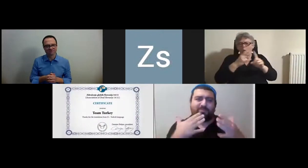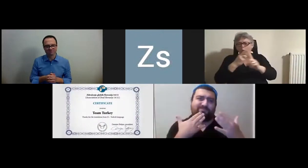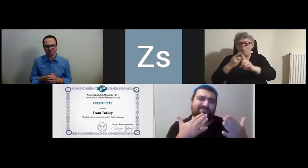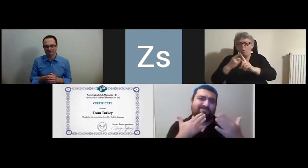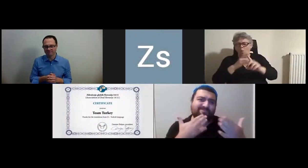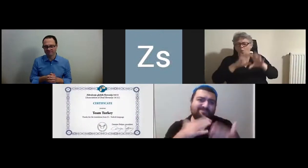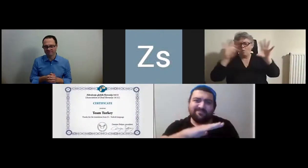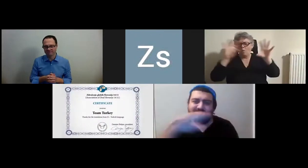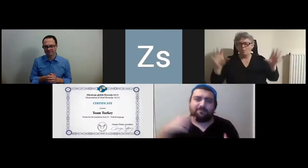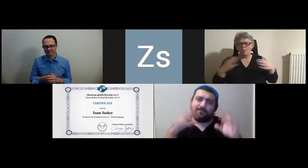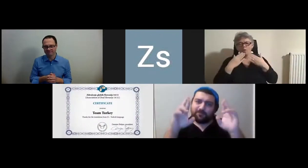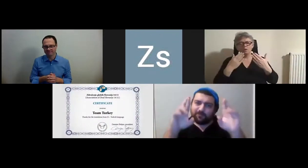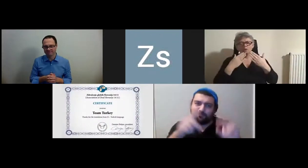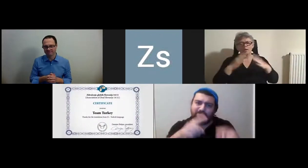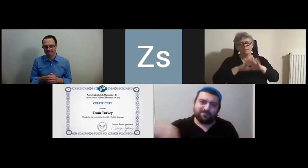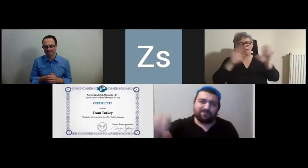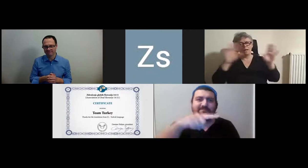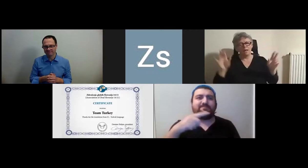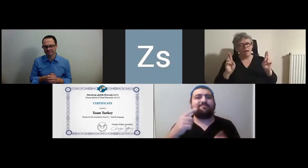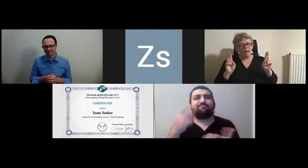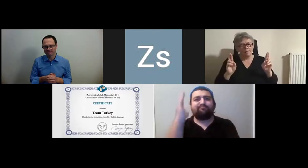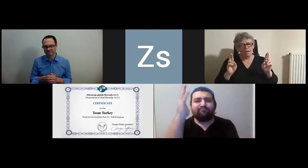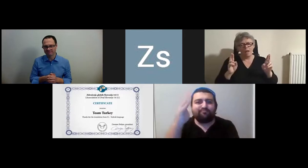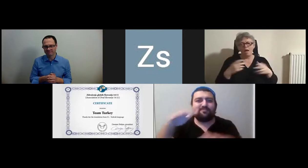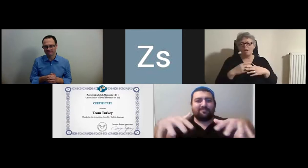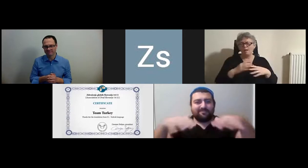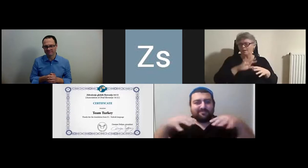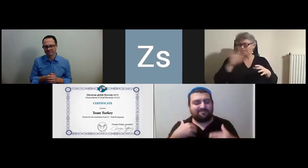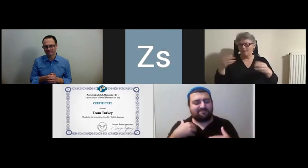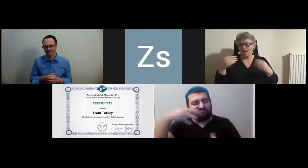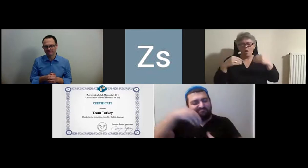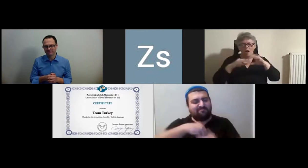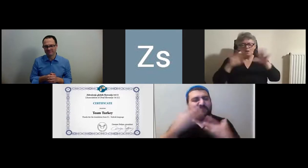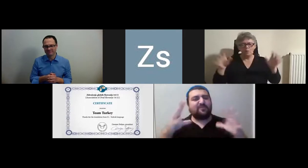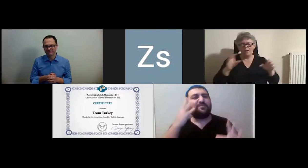these different interpreters on Zoom. Thank you so much.